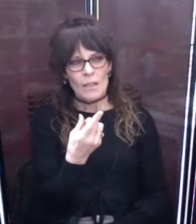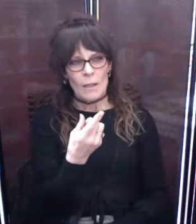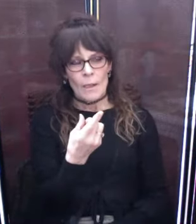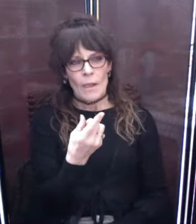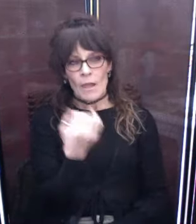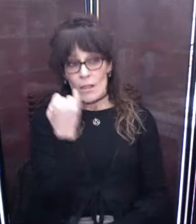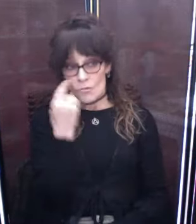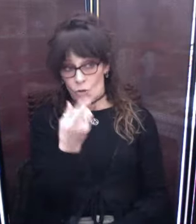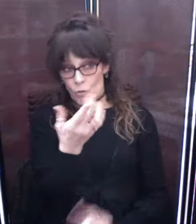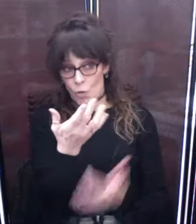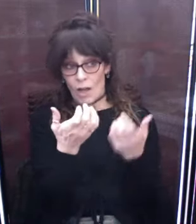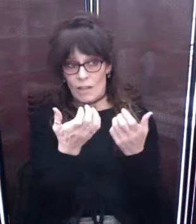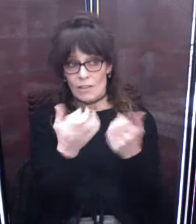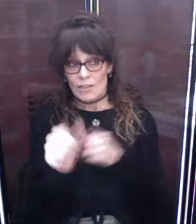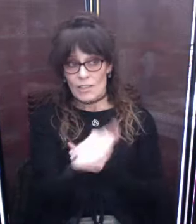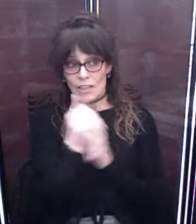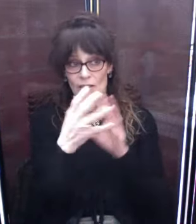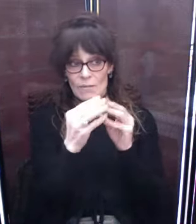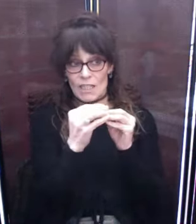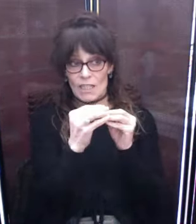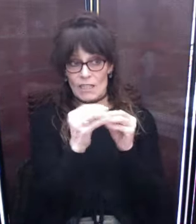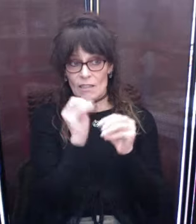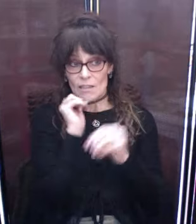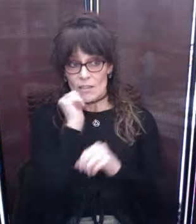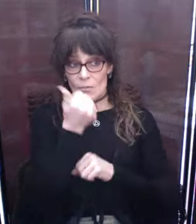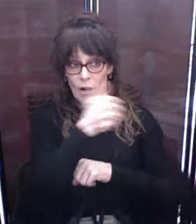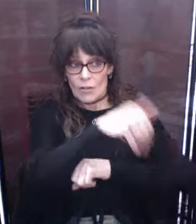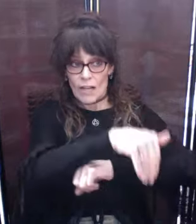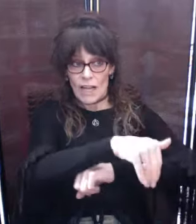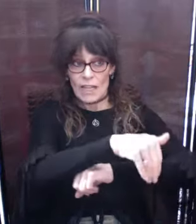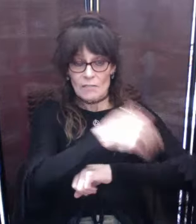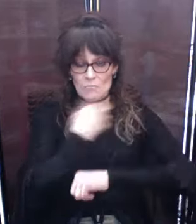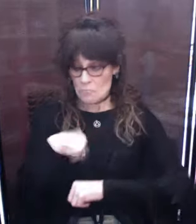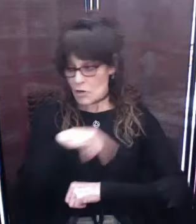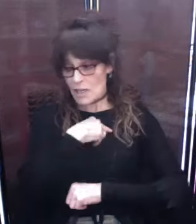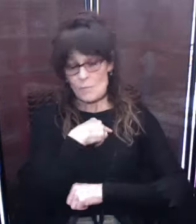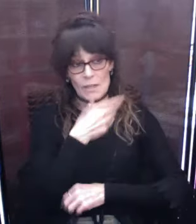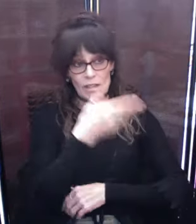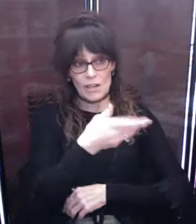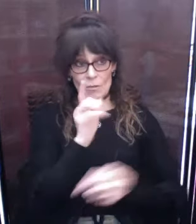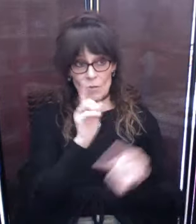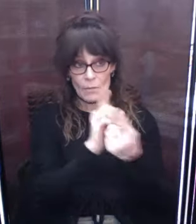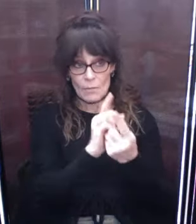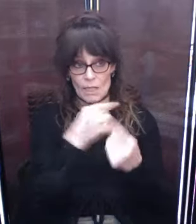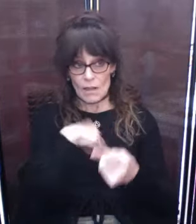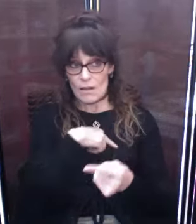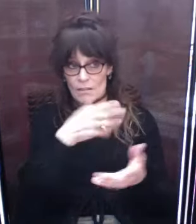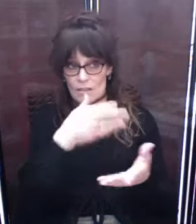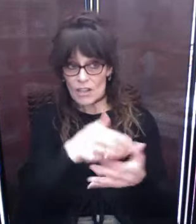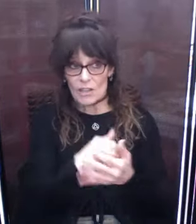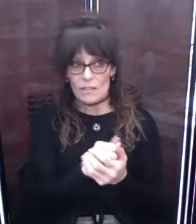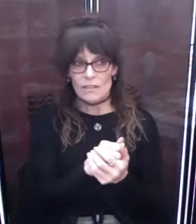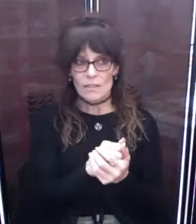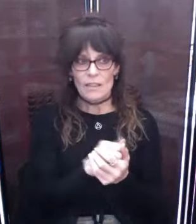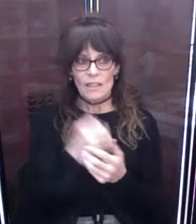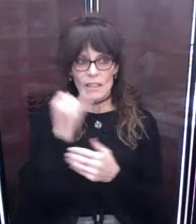wanted to, there's another meeting the next night that they were going to be at, and I could meet them there, and that if I would hang out